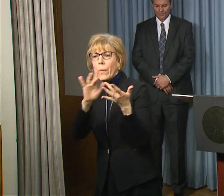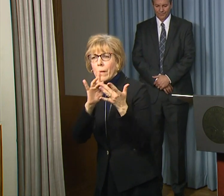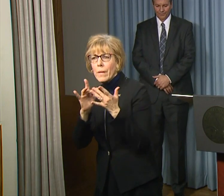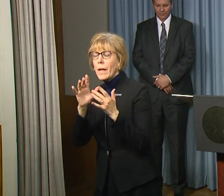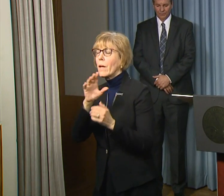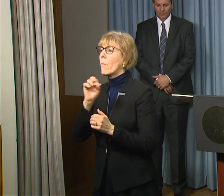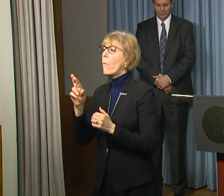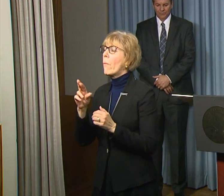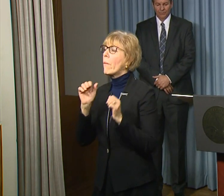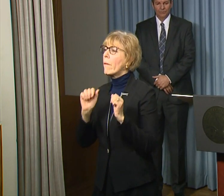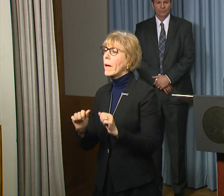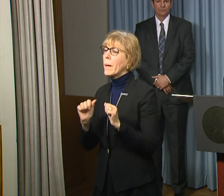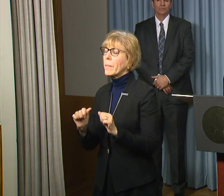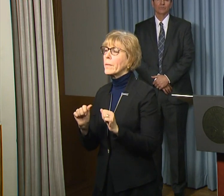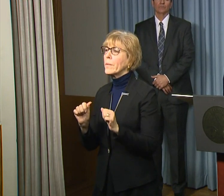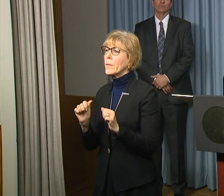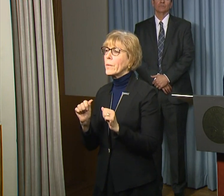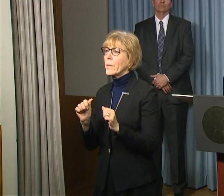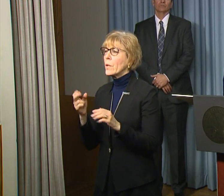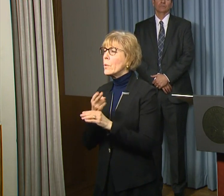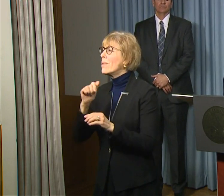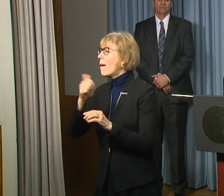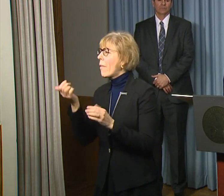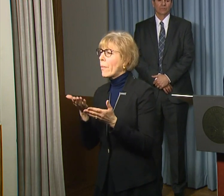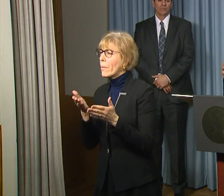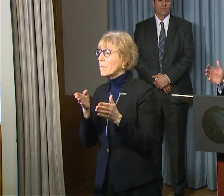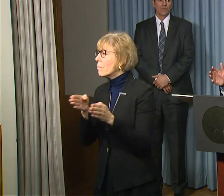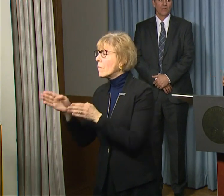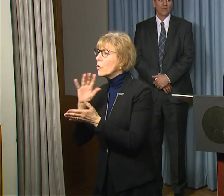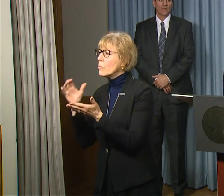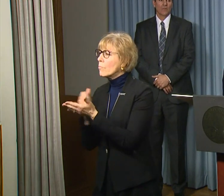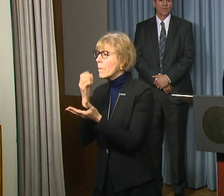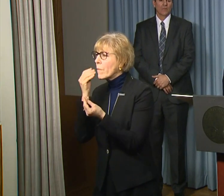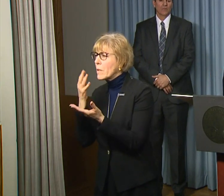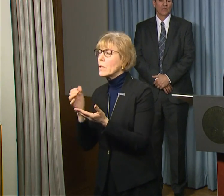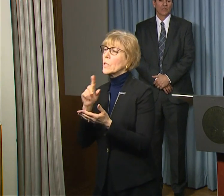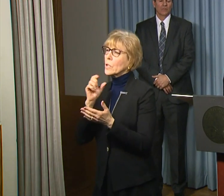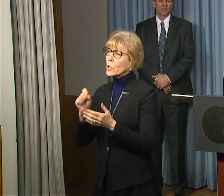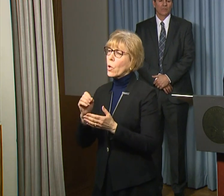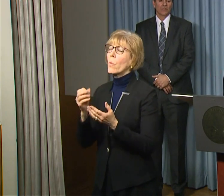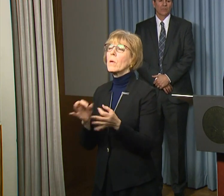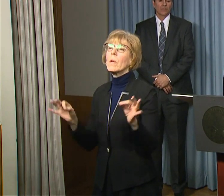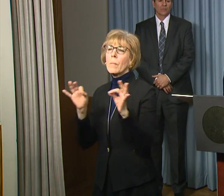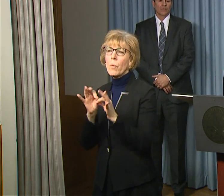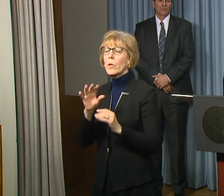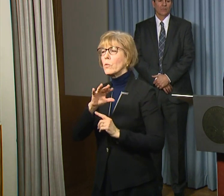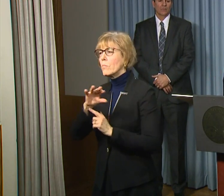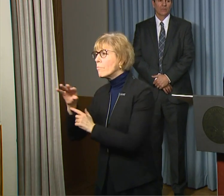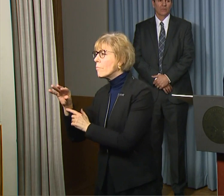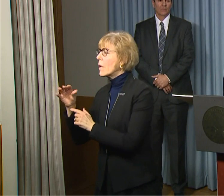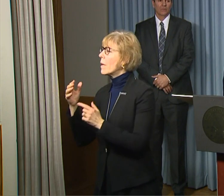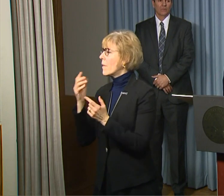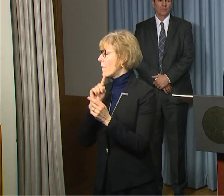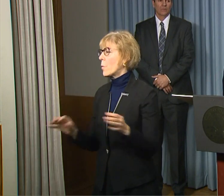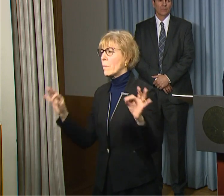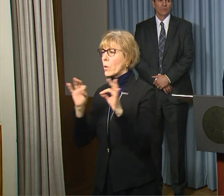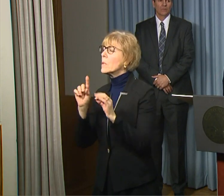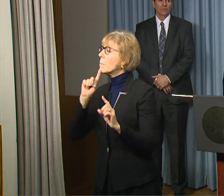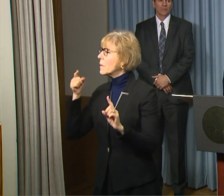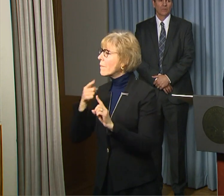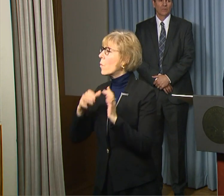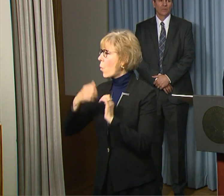to navigate other platforms. So traditional means is very important, particularly with regards to our older adults in Denver. So I want to